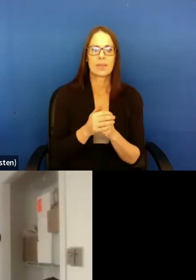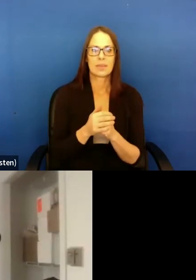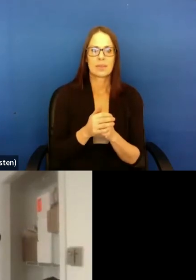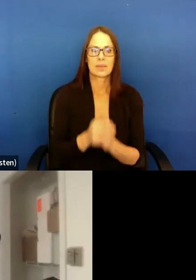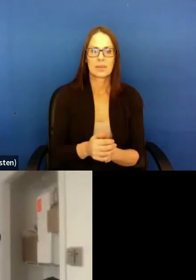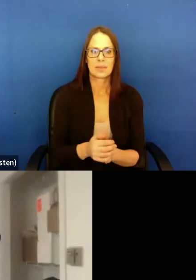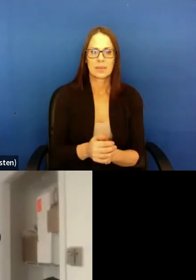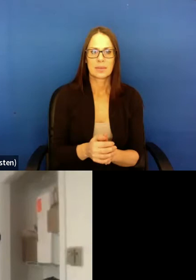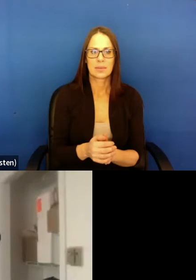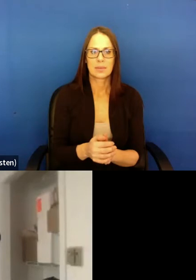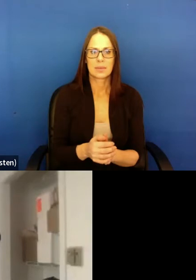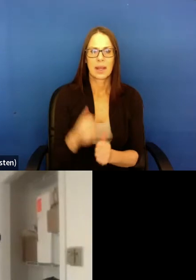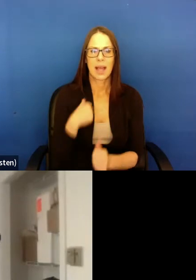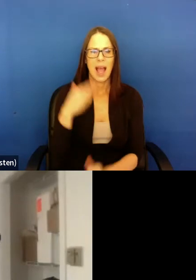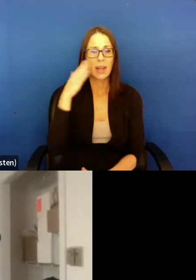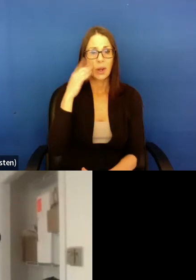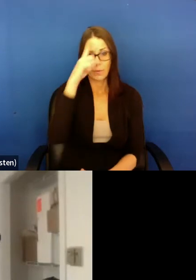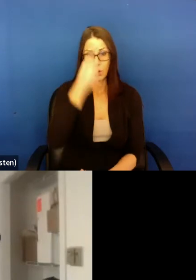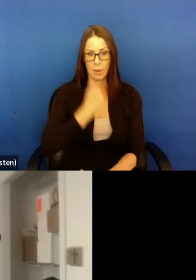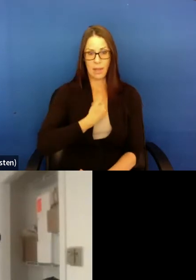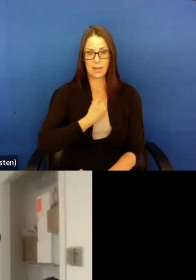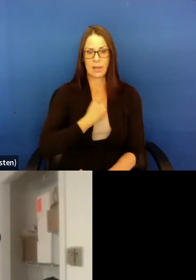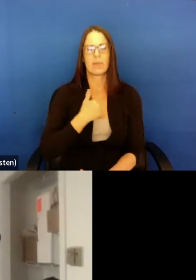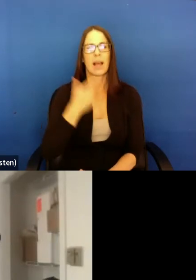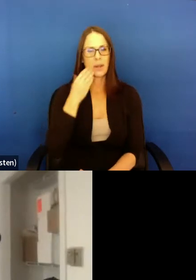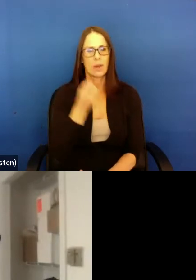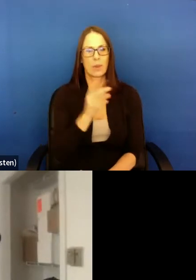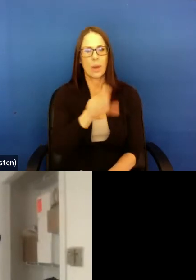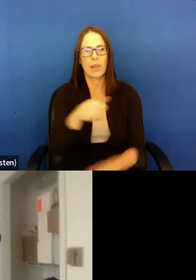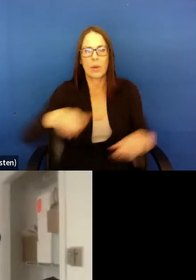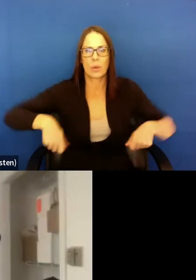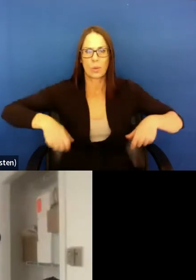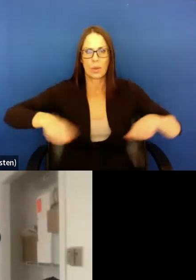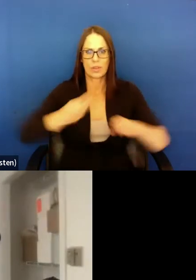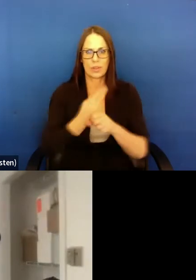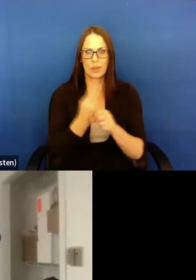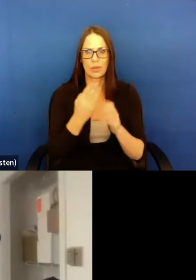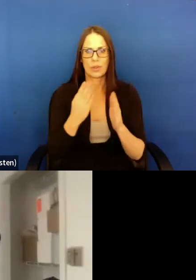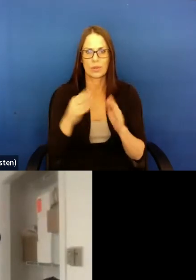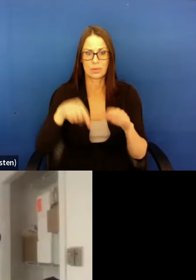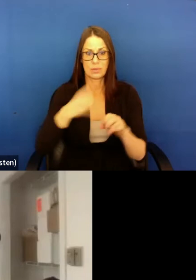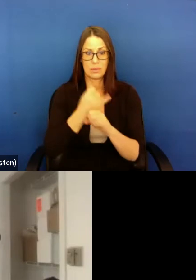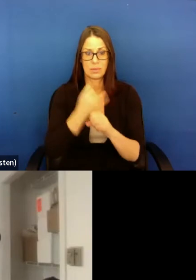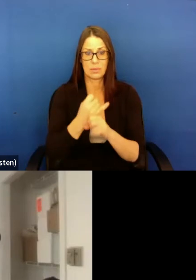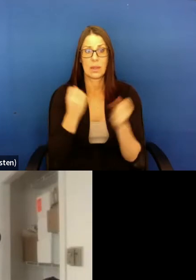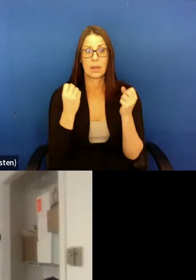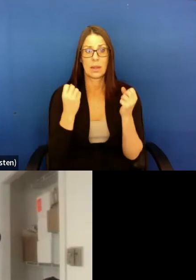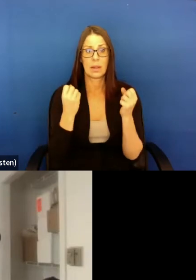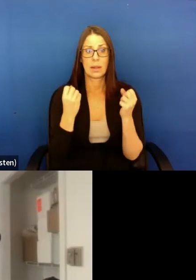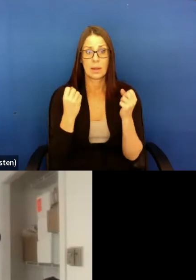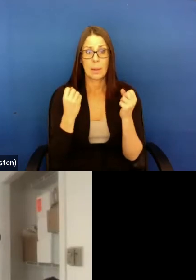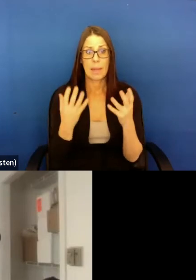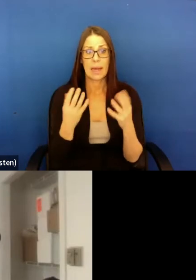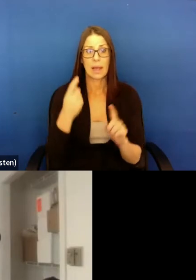know for myself, and I know a couple of other wheelchair users on campus, a lot of the automatic